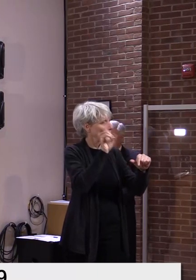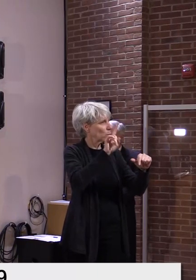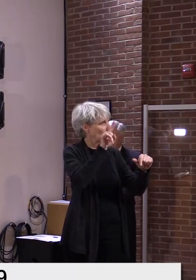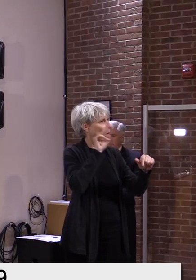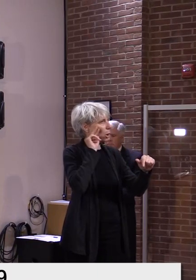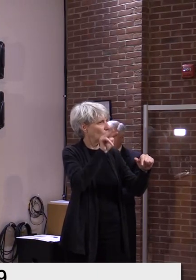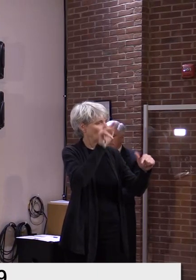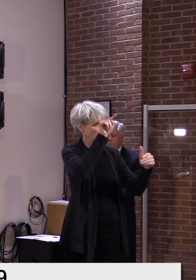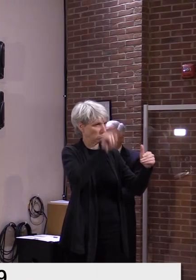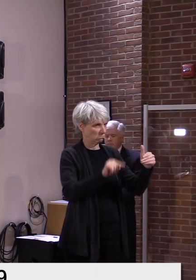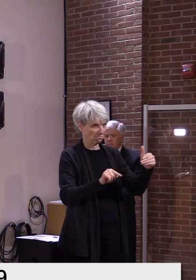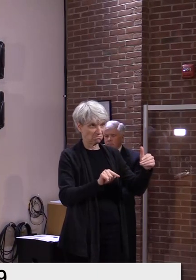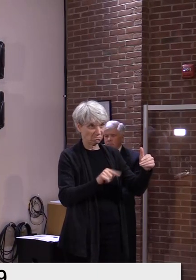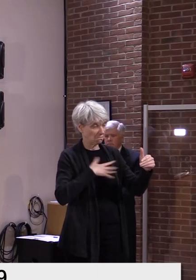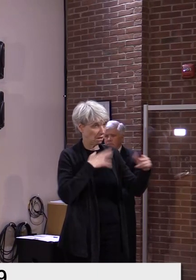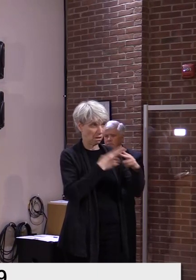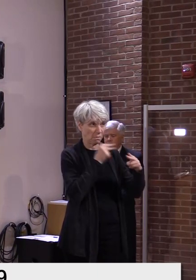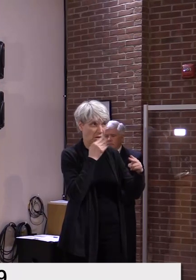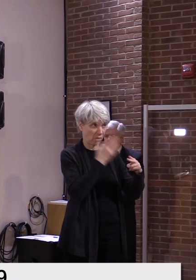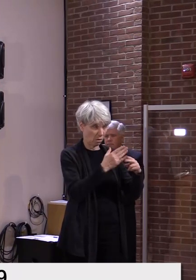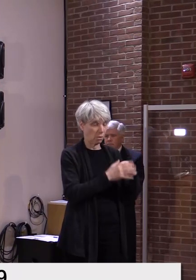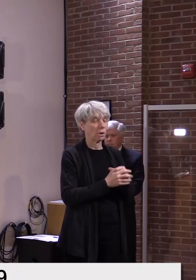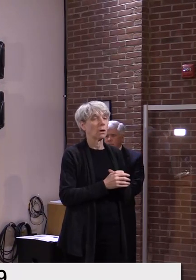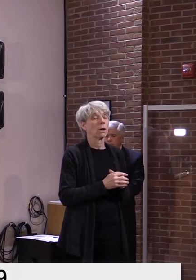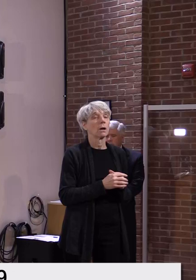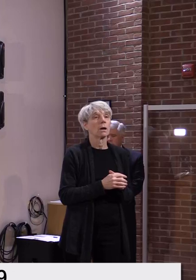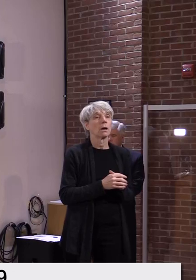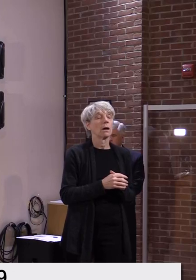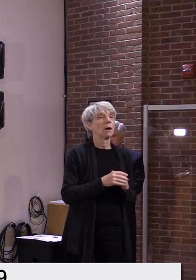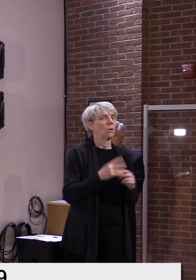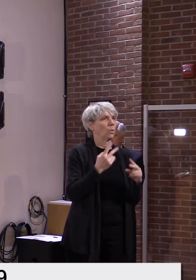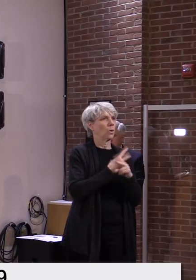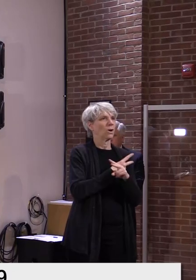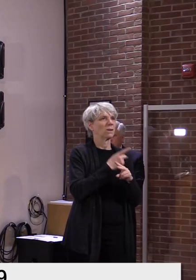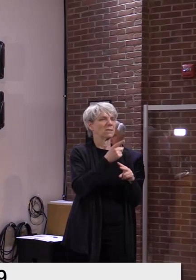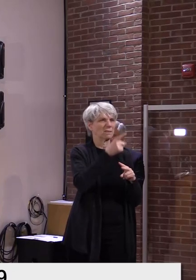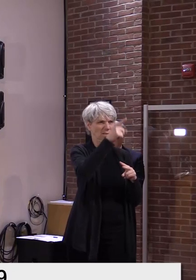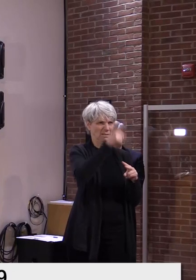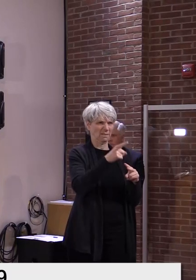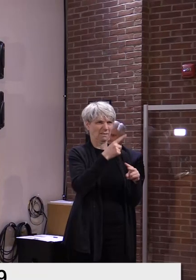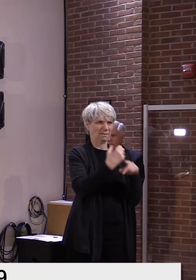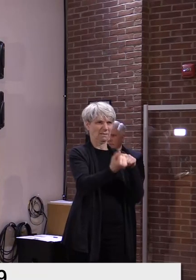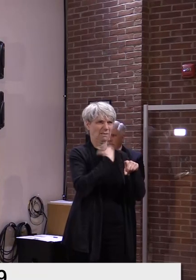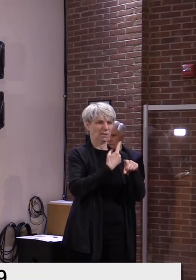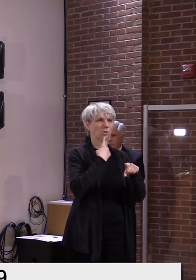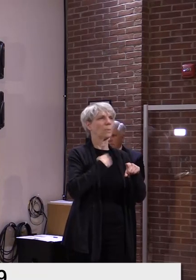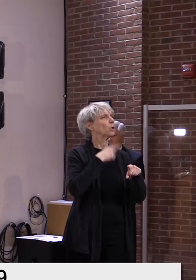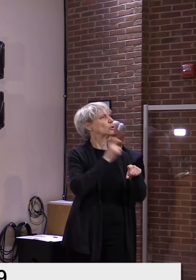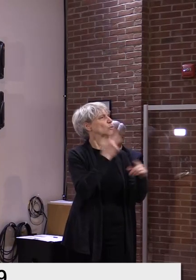I'm also eligible to sign up for a vaccine, even though I've already been vaccinated.